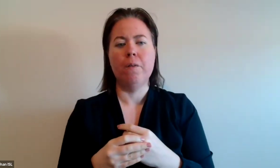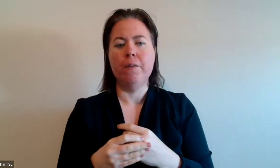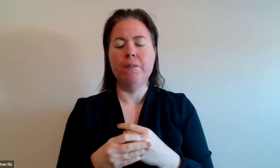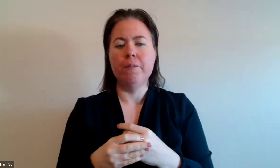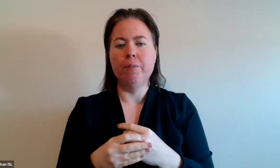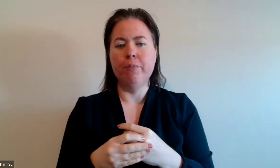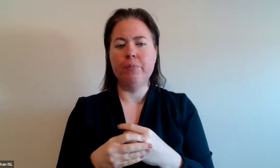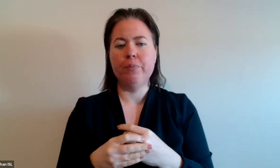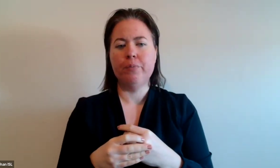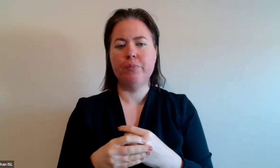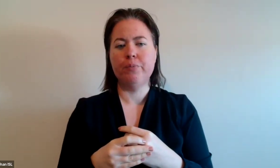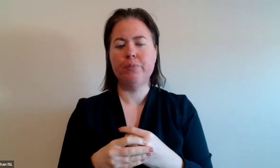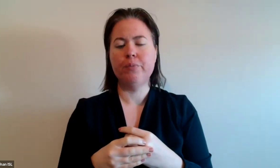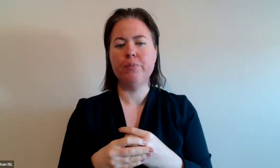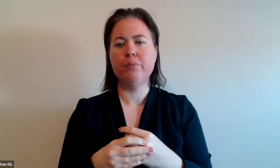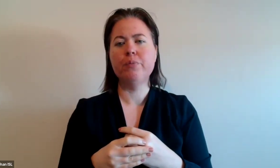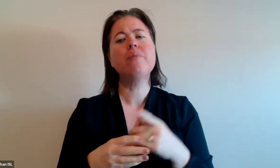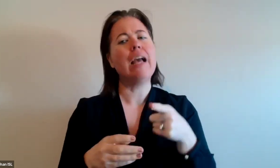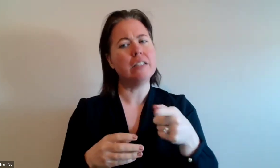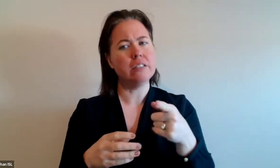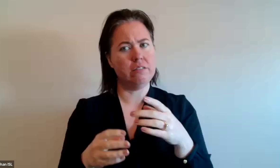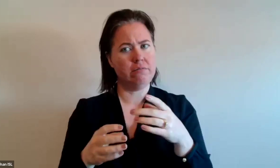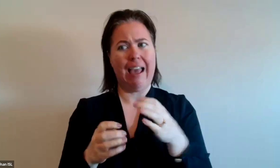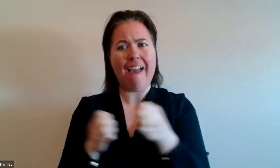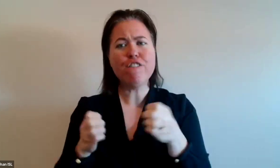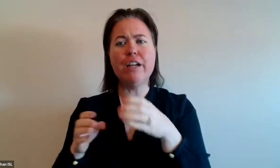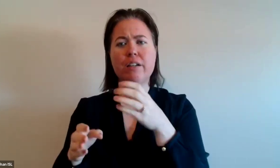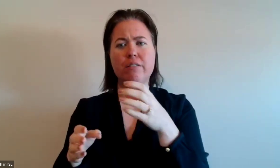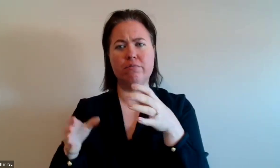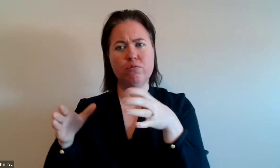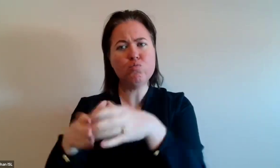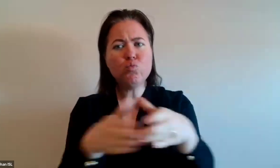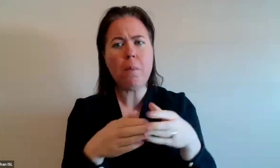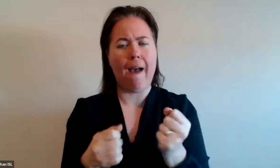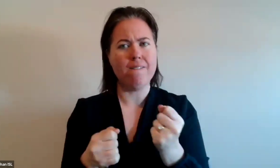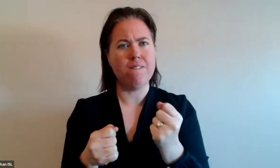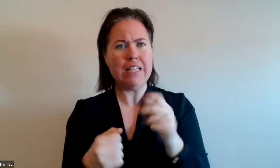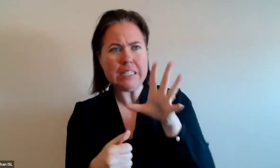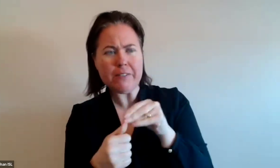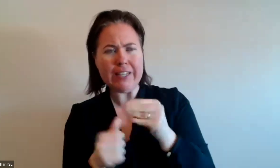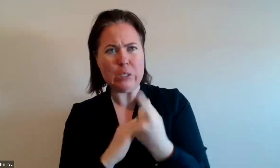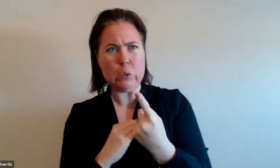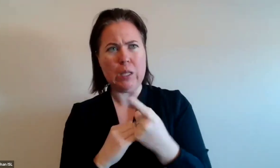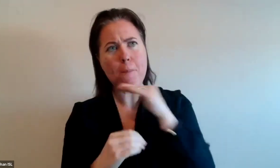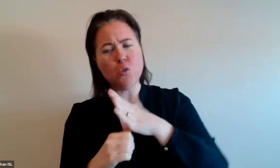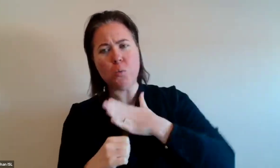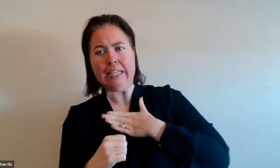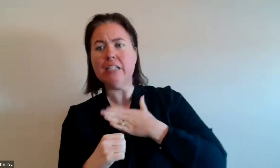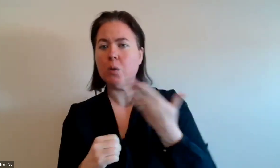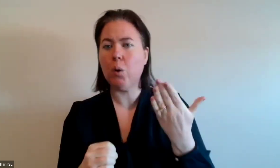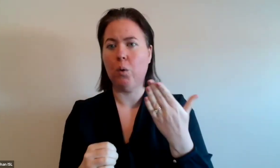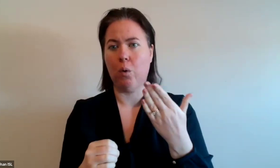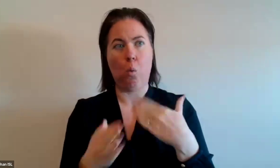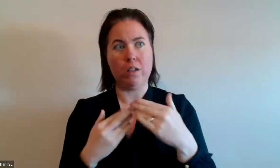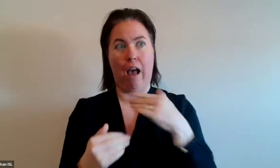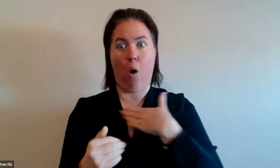have particular issues that are important to them. So there are ways in which you can do research on issues that are a priority